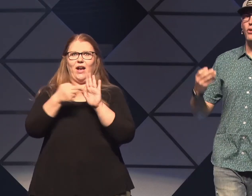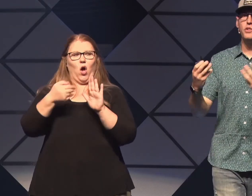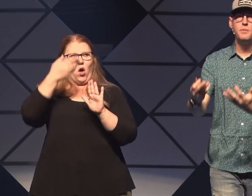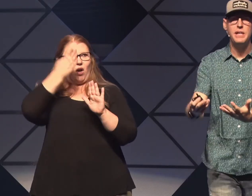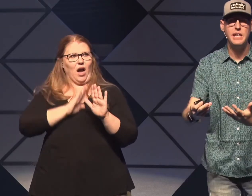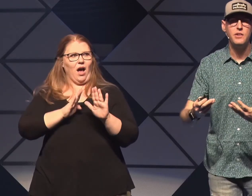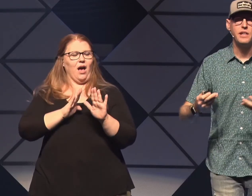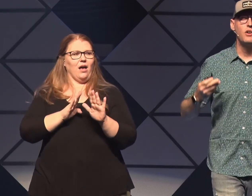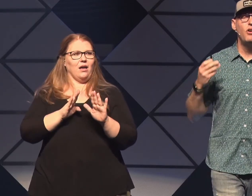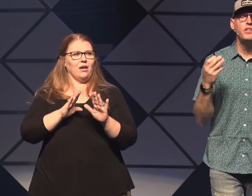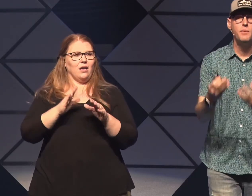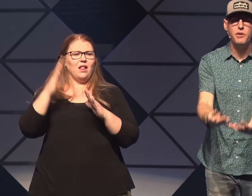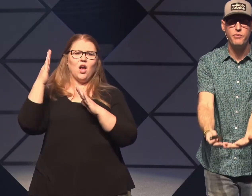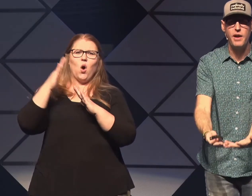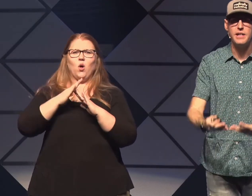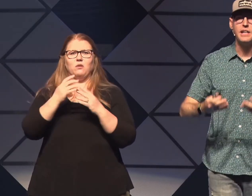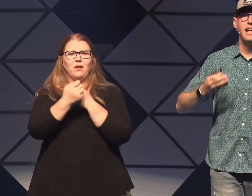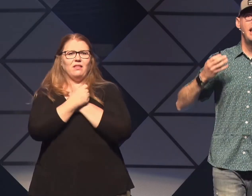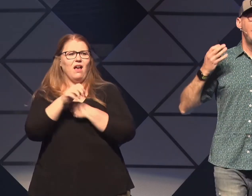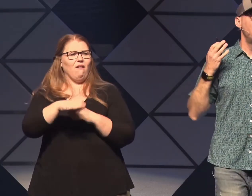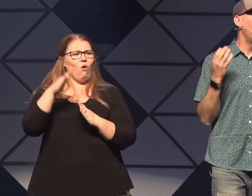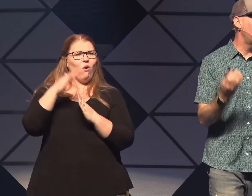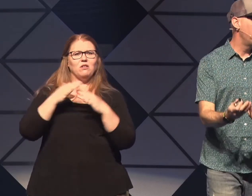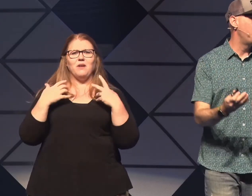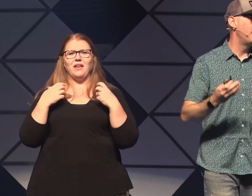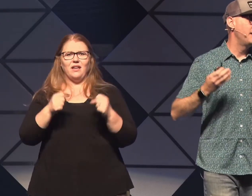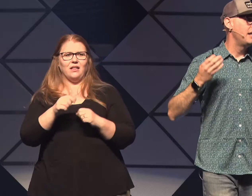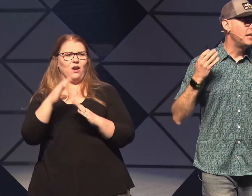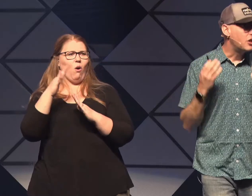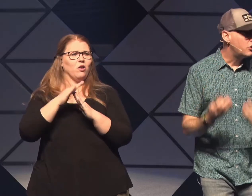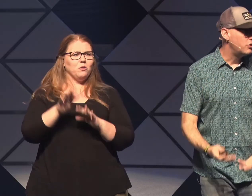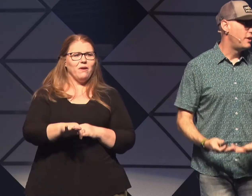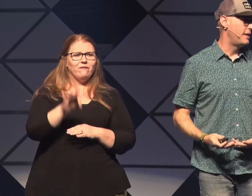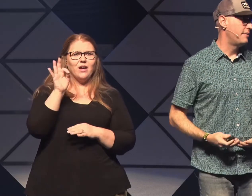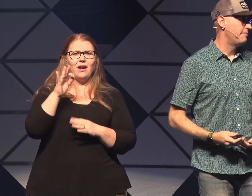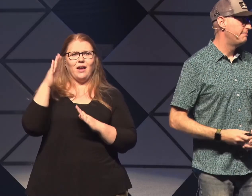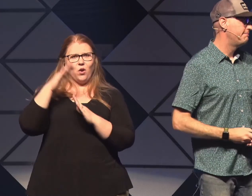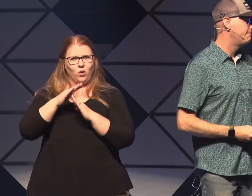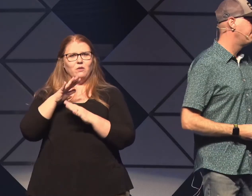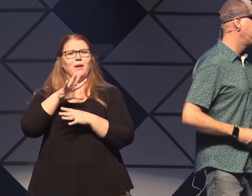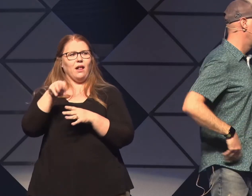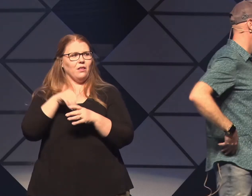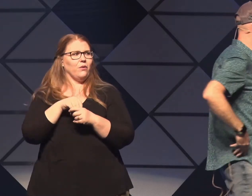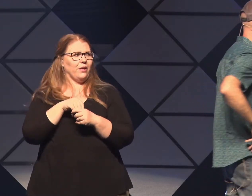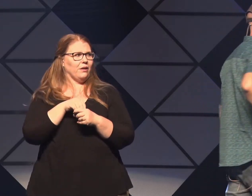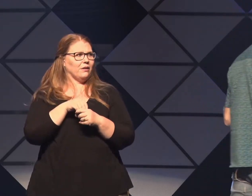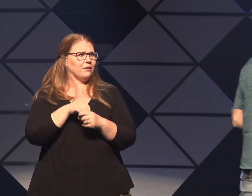love, ultimate healing, ultimate finding, and ultimate including.